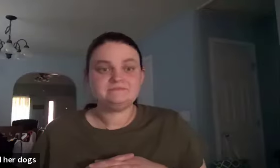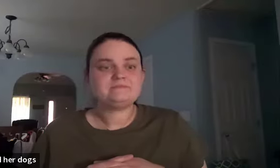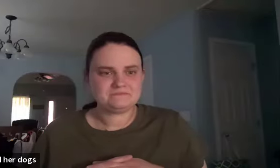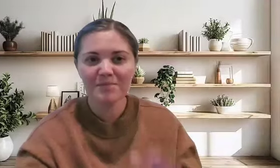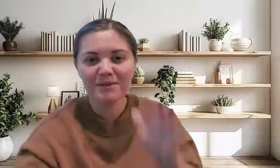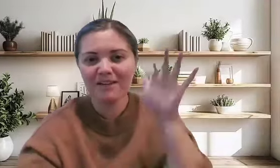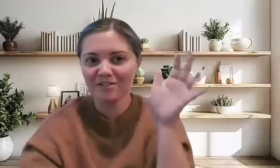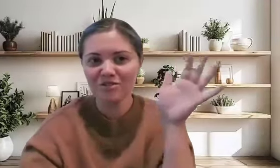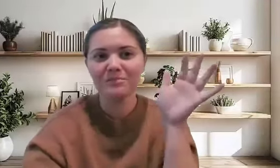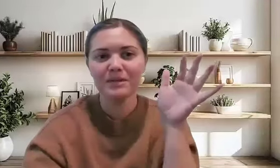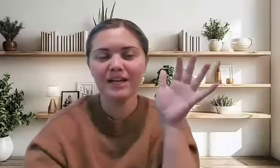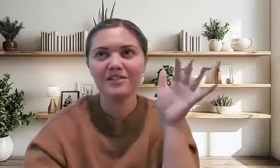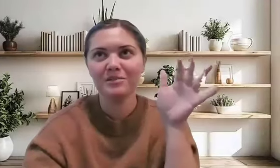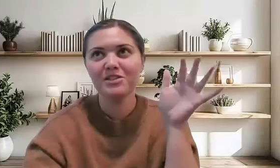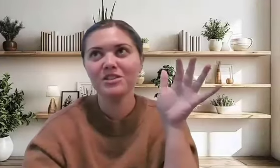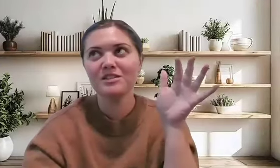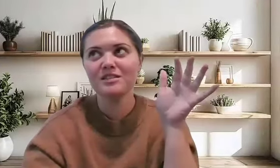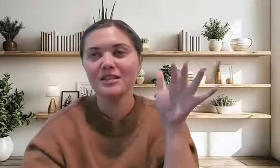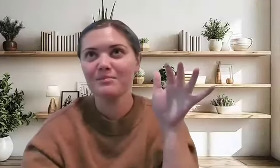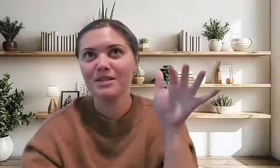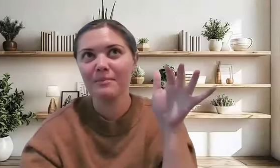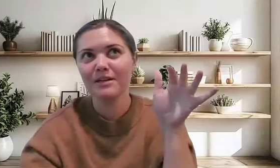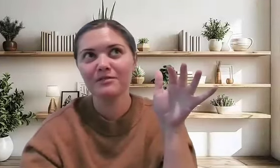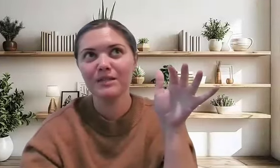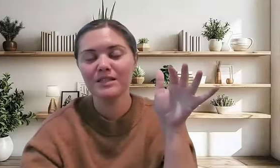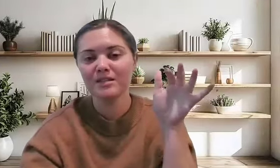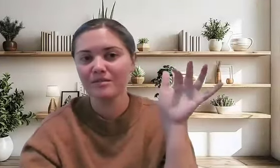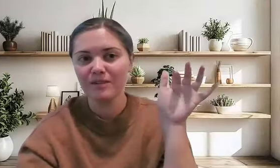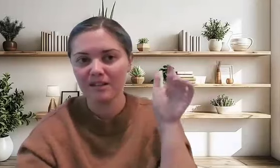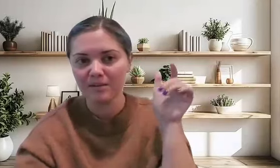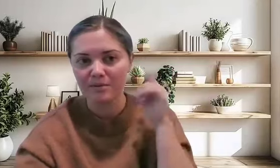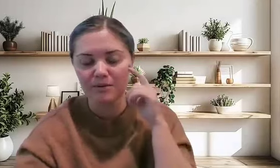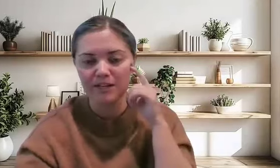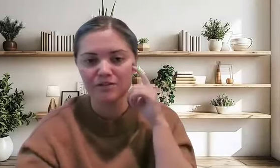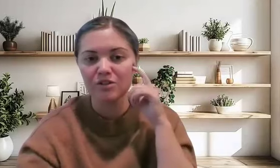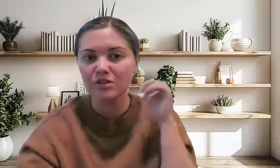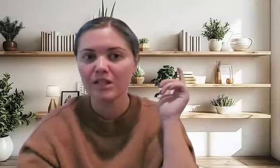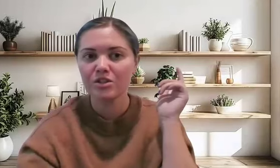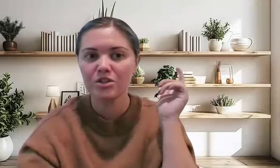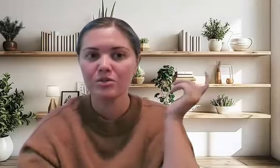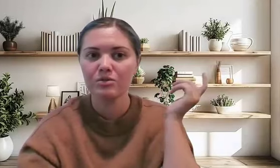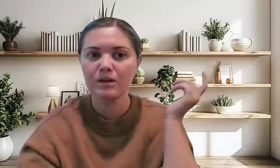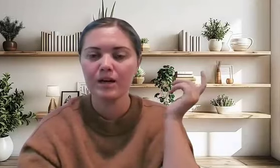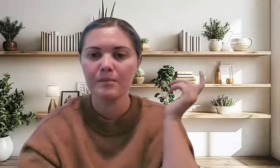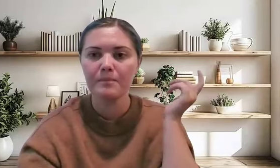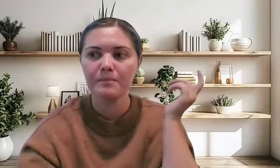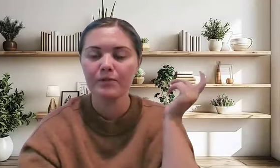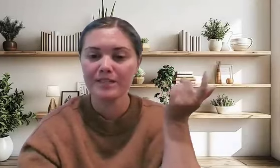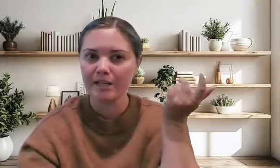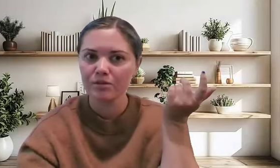Sorry, this might be also jumping ahead. You mentioned names. I might have missed I think that might have been when I left early. Do you, for titles